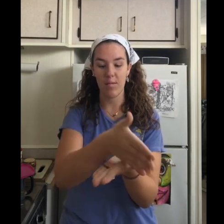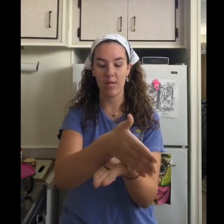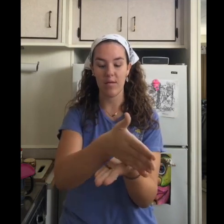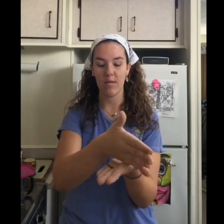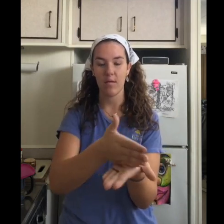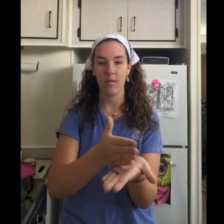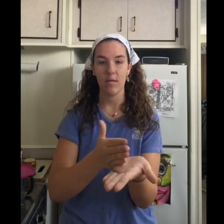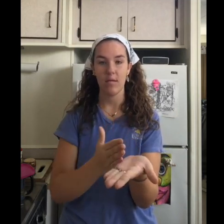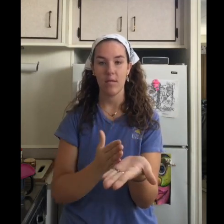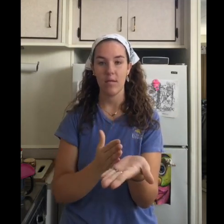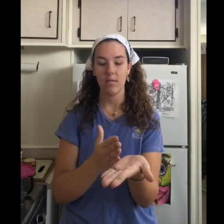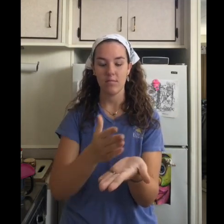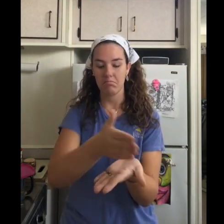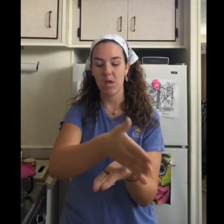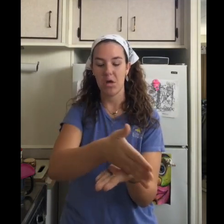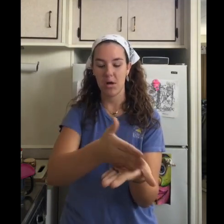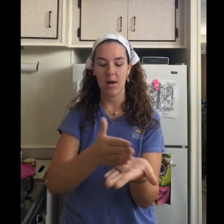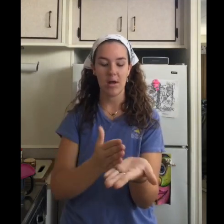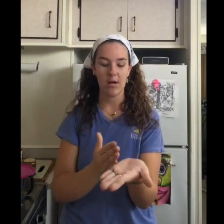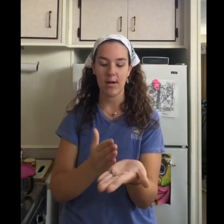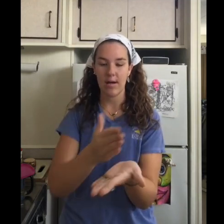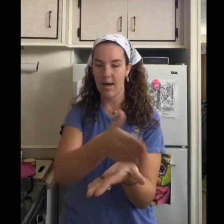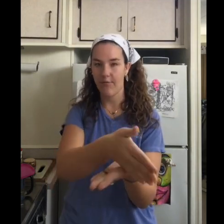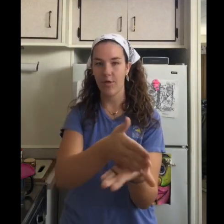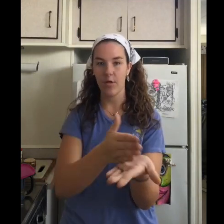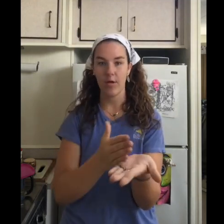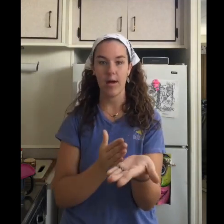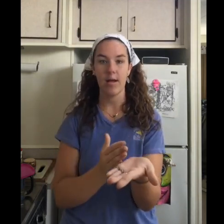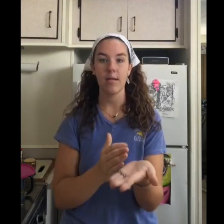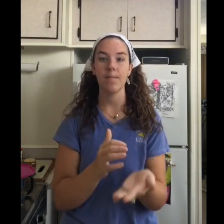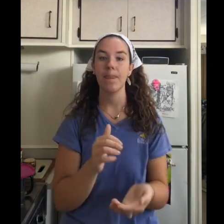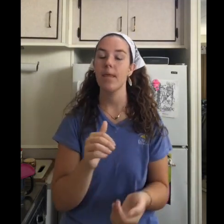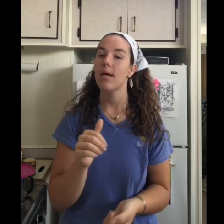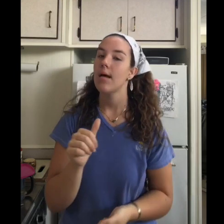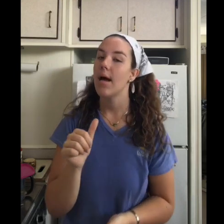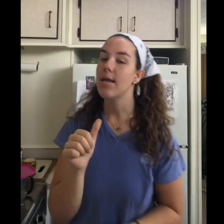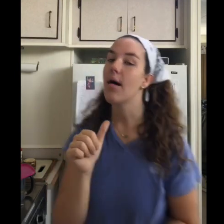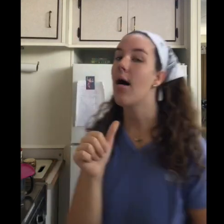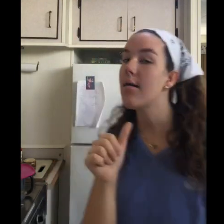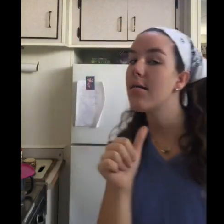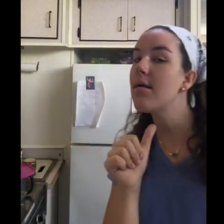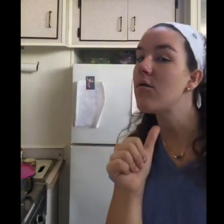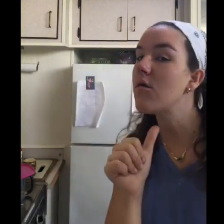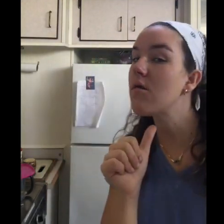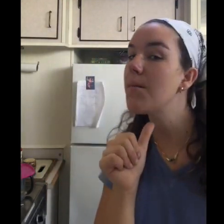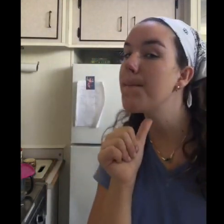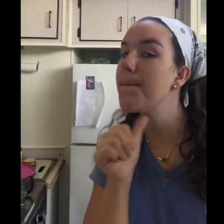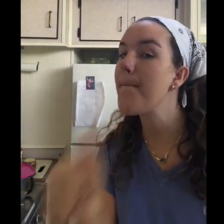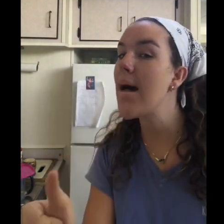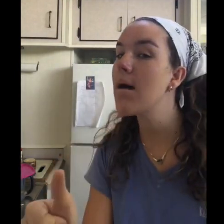is like you're cutting your hand in half with your other hand. And not is just